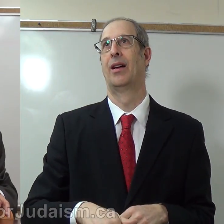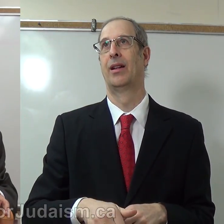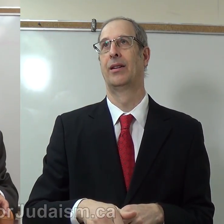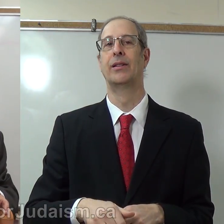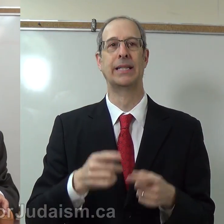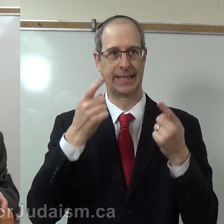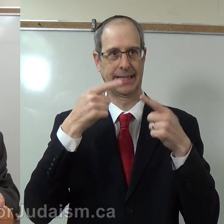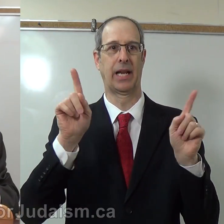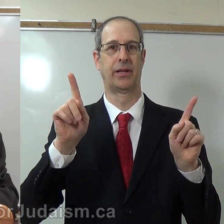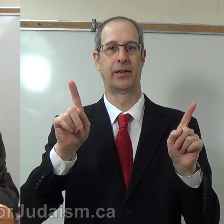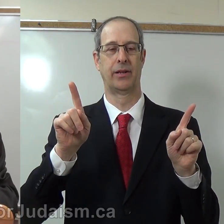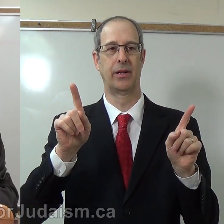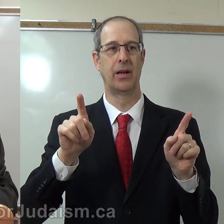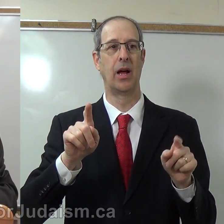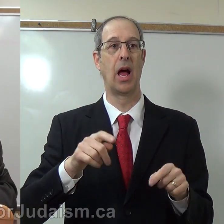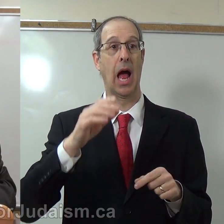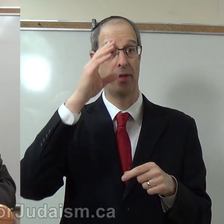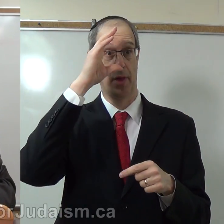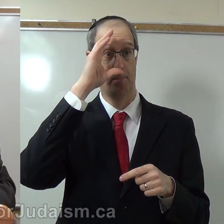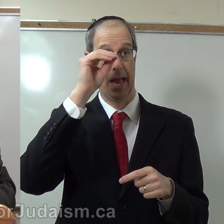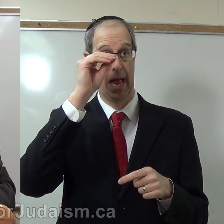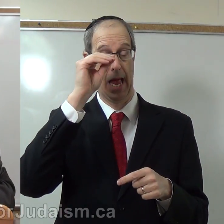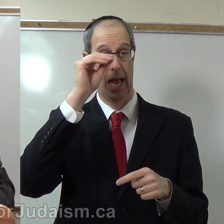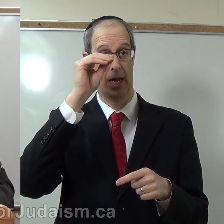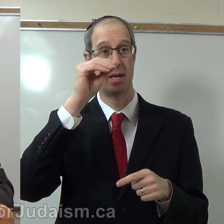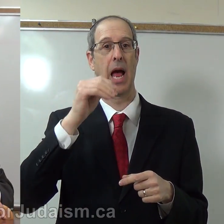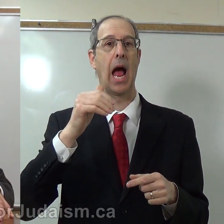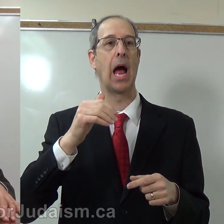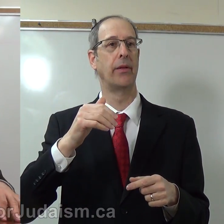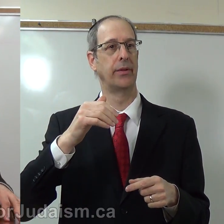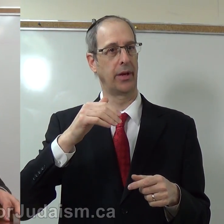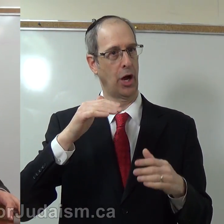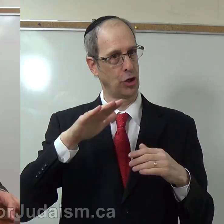And when the man and the young boy come down,